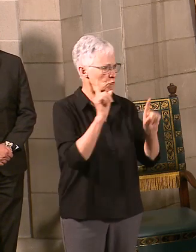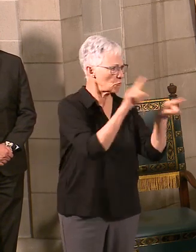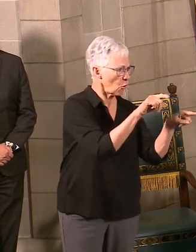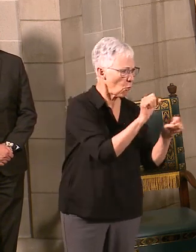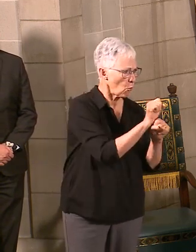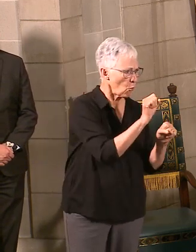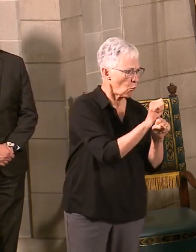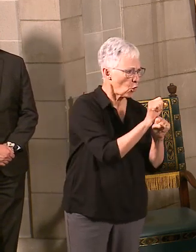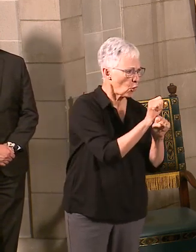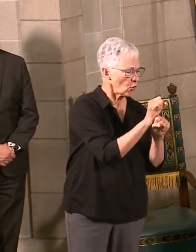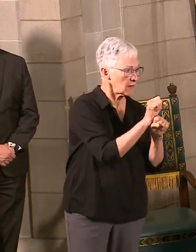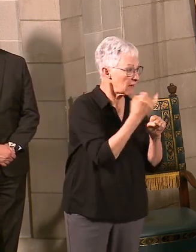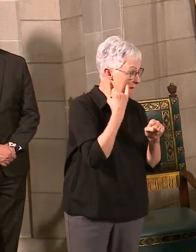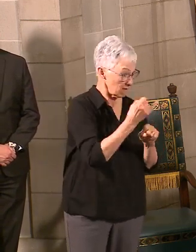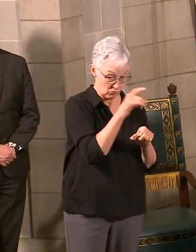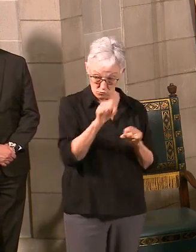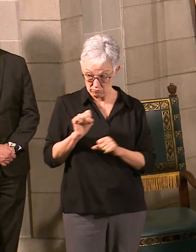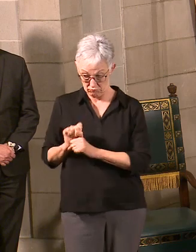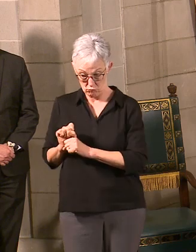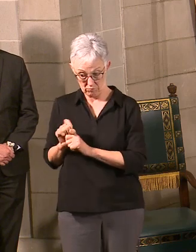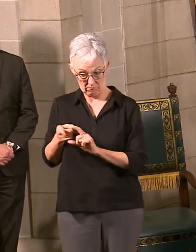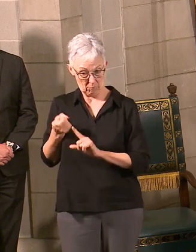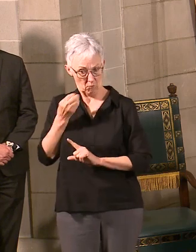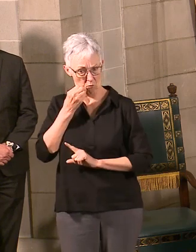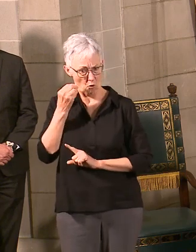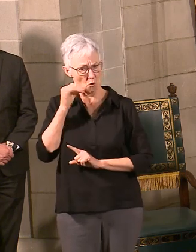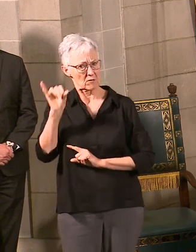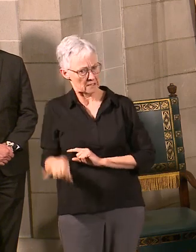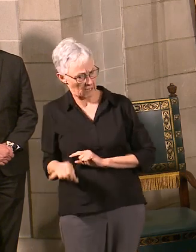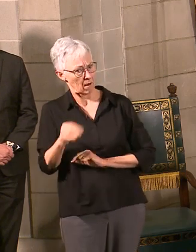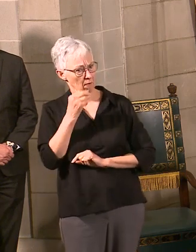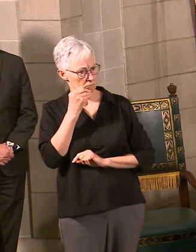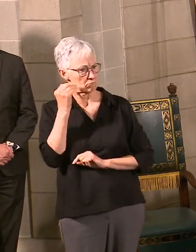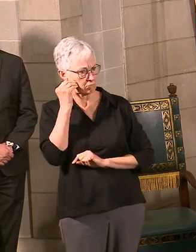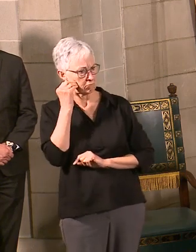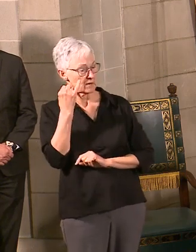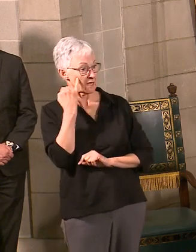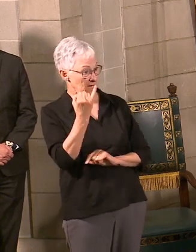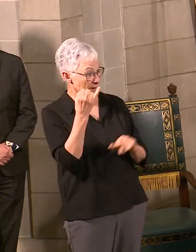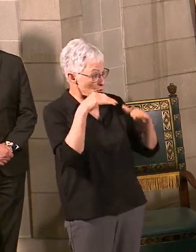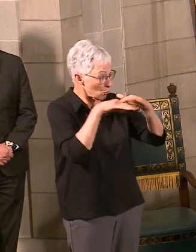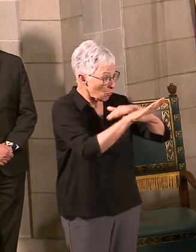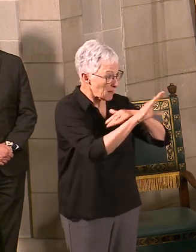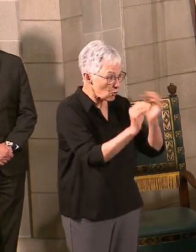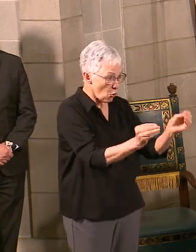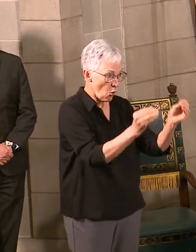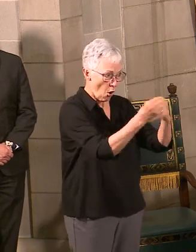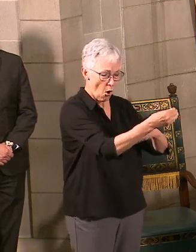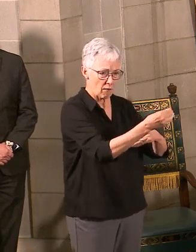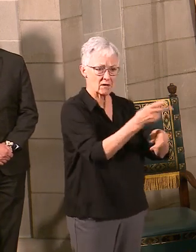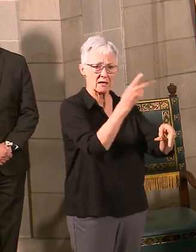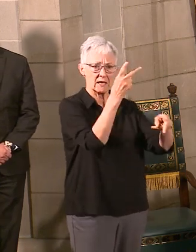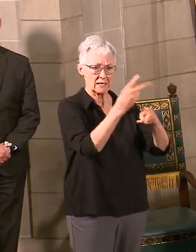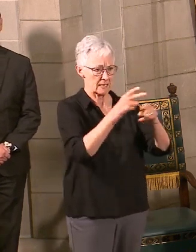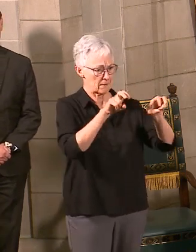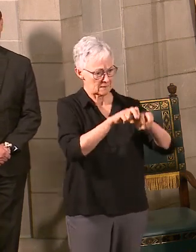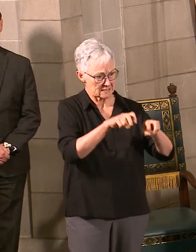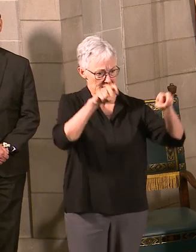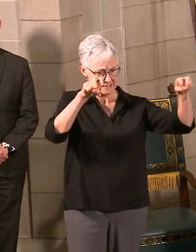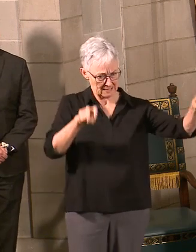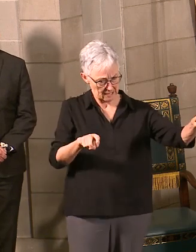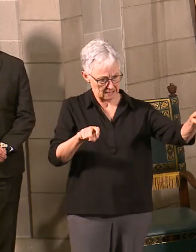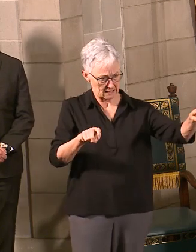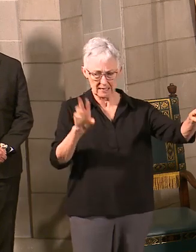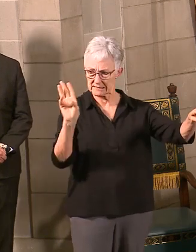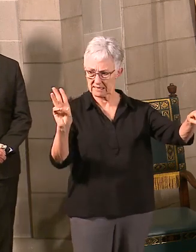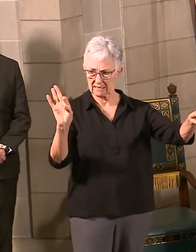from home, that's great. Work from home. If you're going into work, keep that physical distance, that 6 feet apart